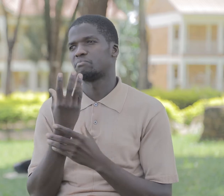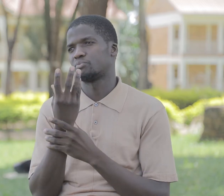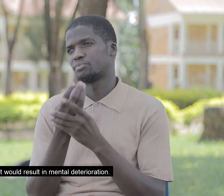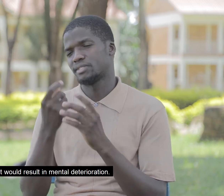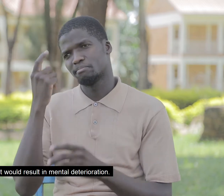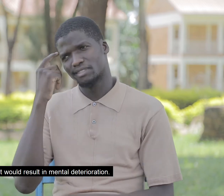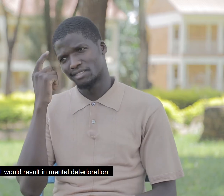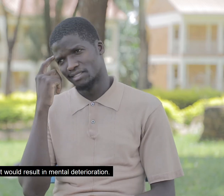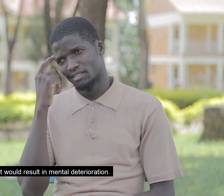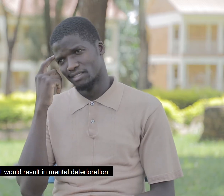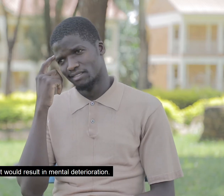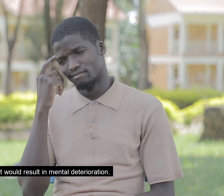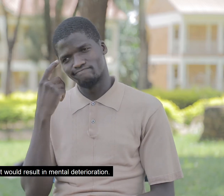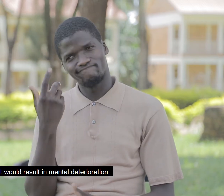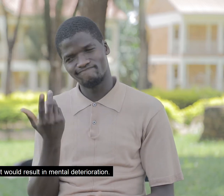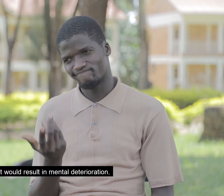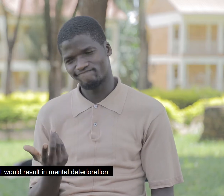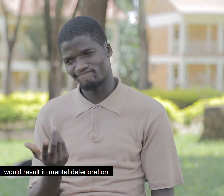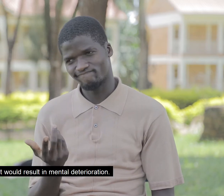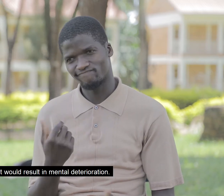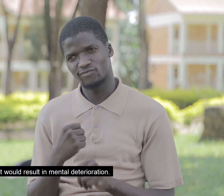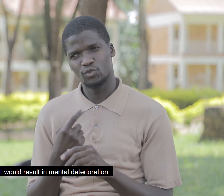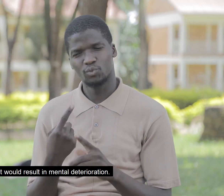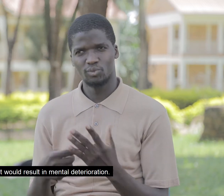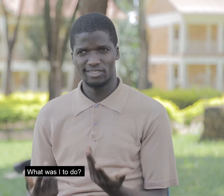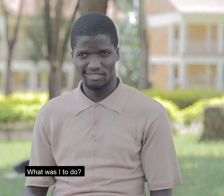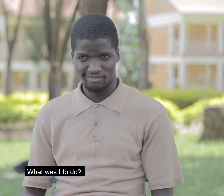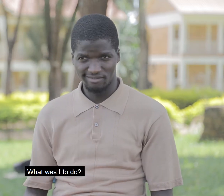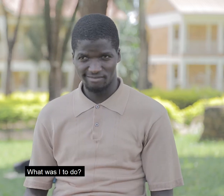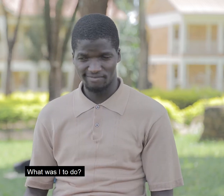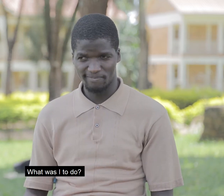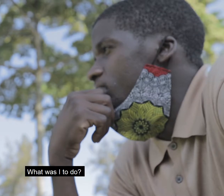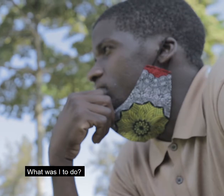It would result in mental deterioration. What was I to do?